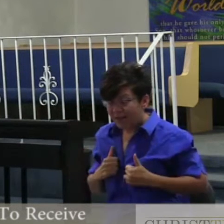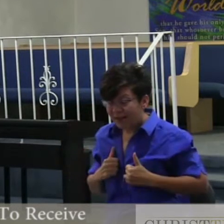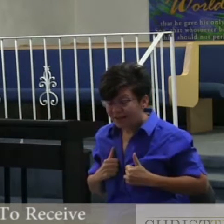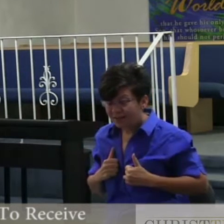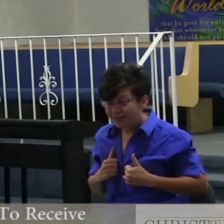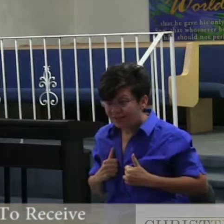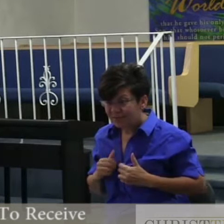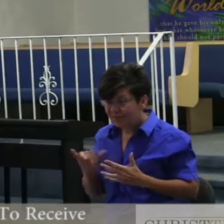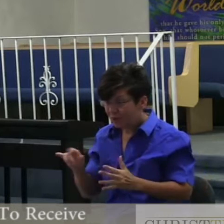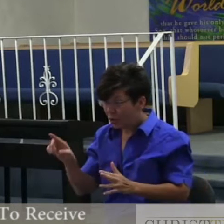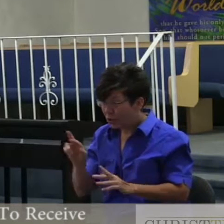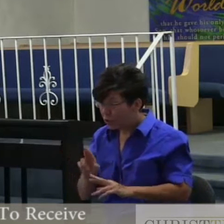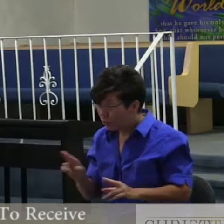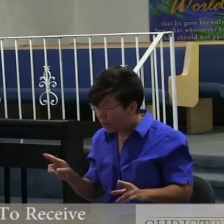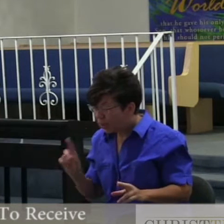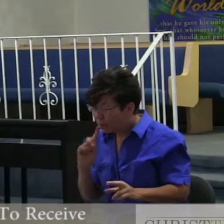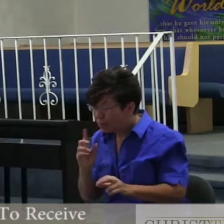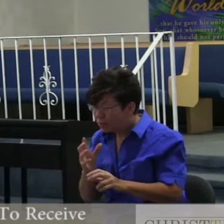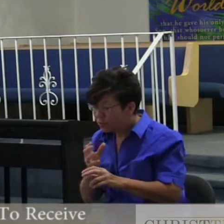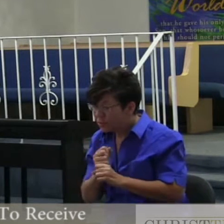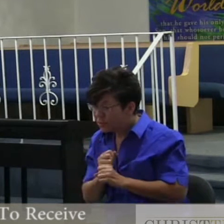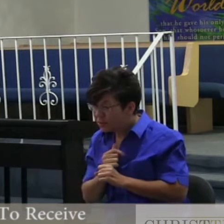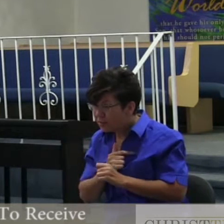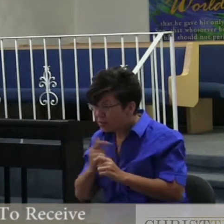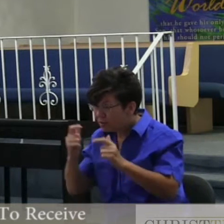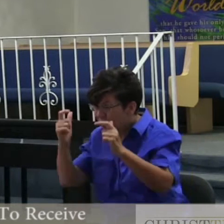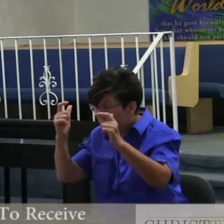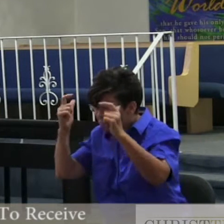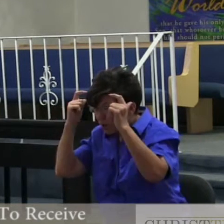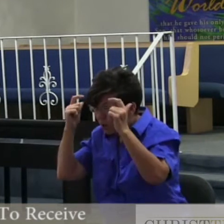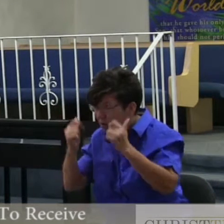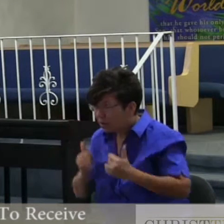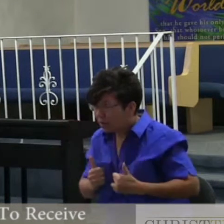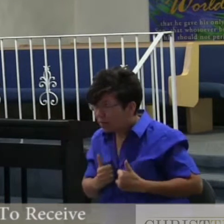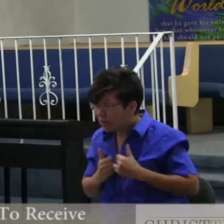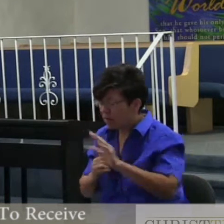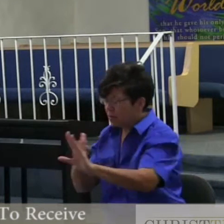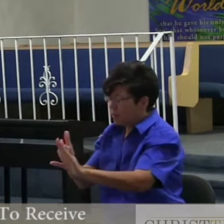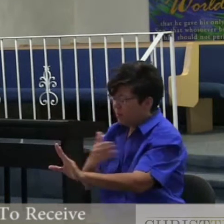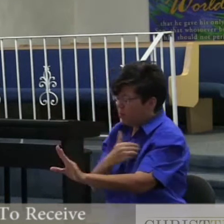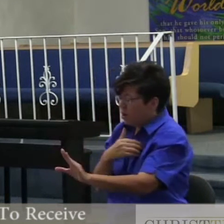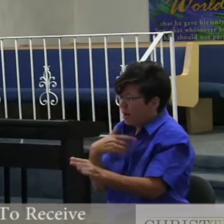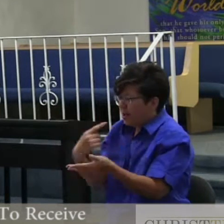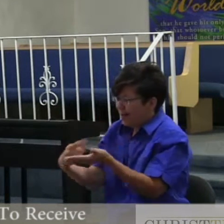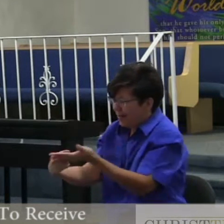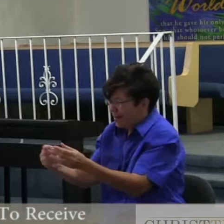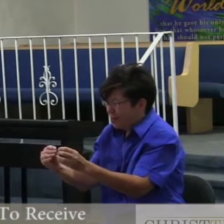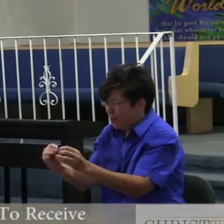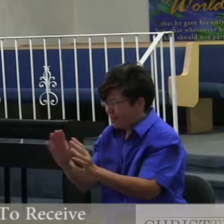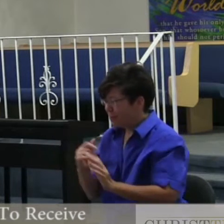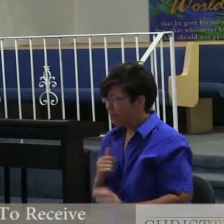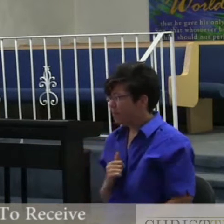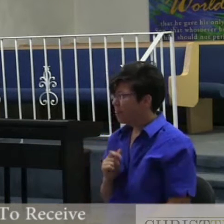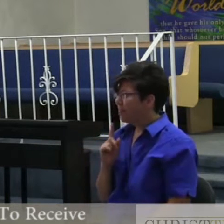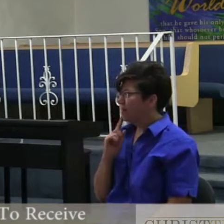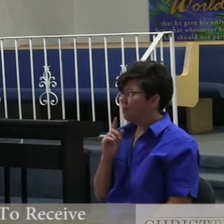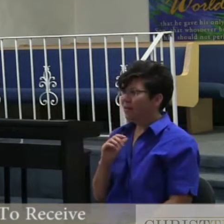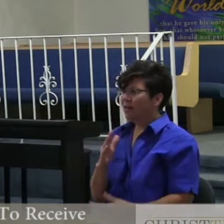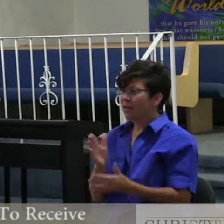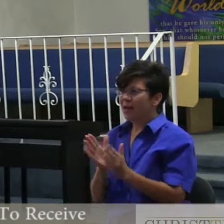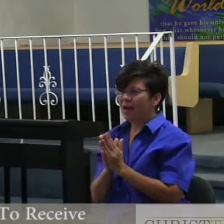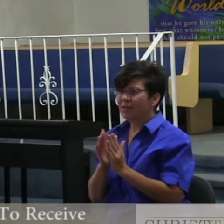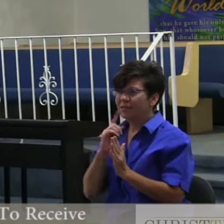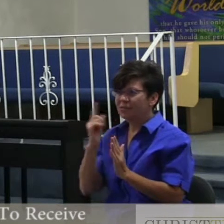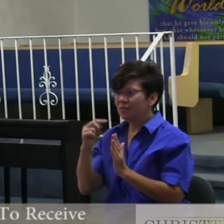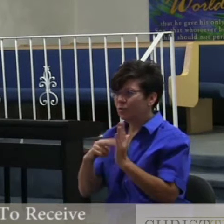you ready to receive the crown of life? So before I go on, I'm going to ask Elder Poppy to come up and read